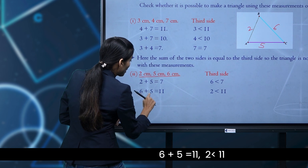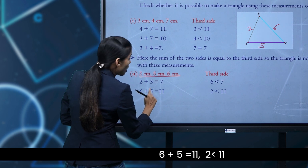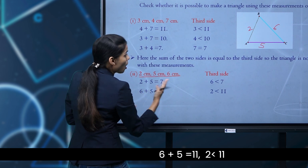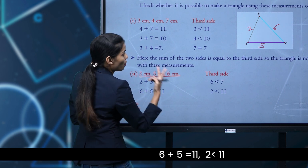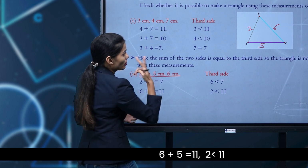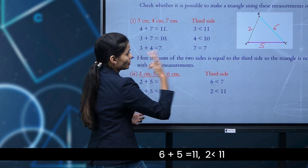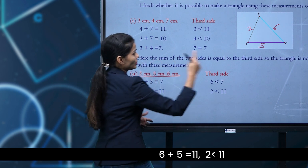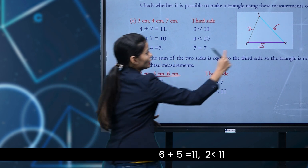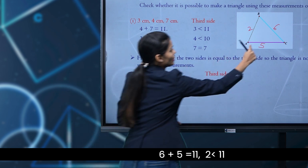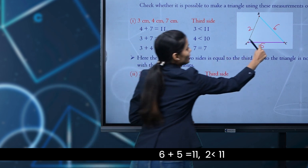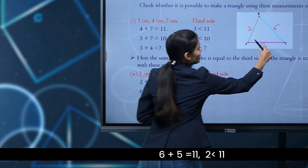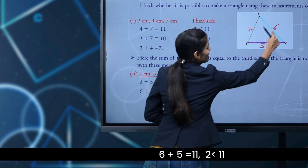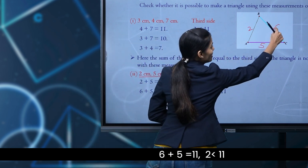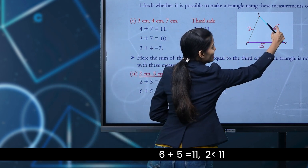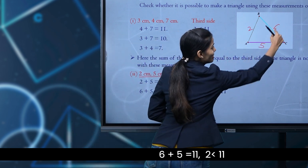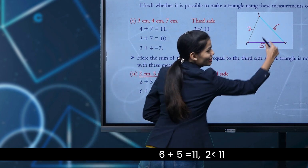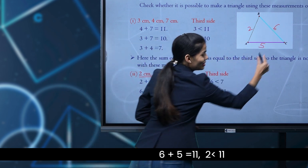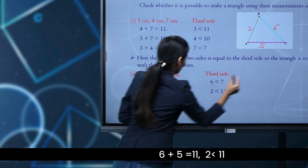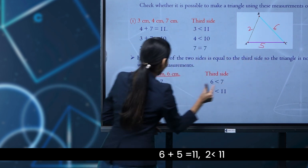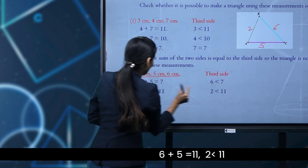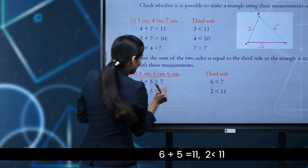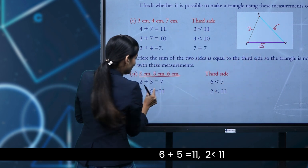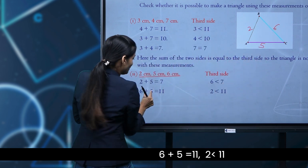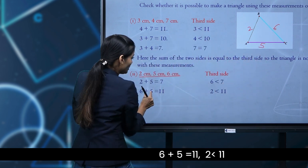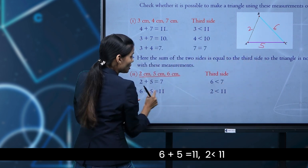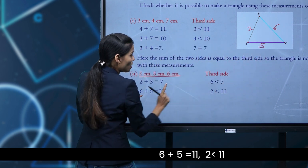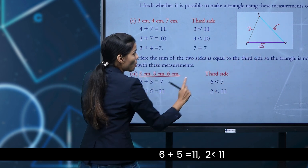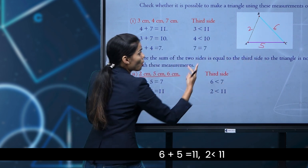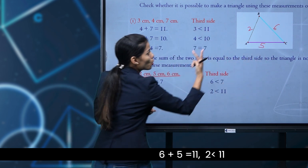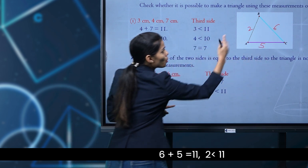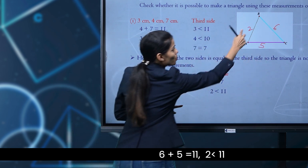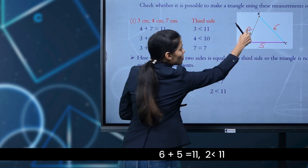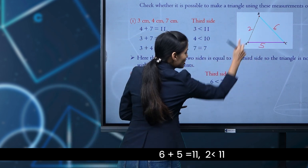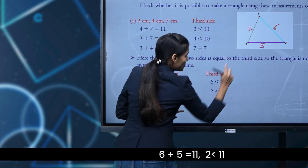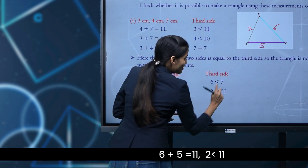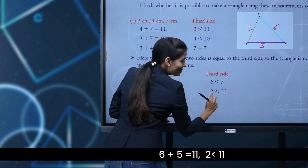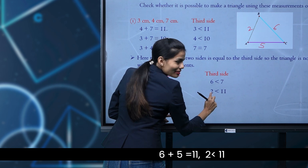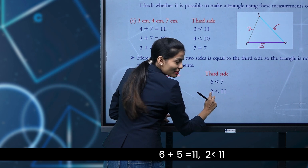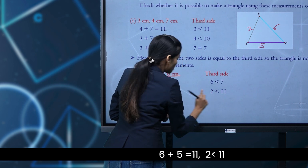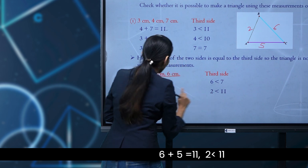6 plus 5 is equal to 11. 2 less than 11.